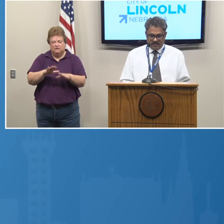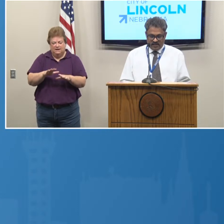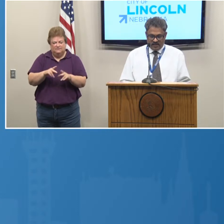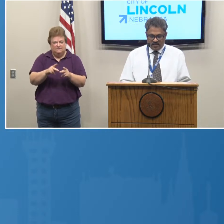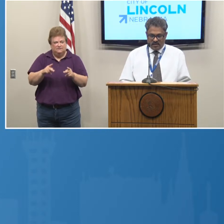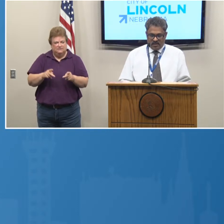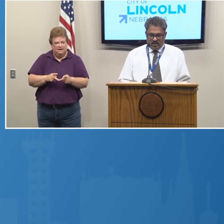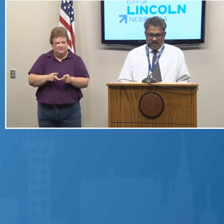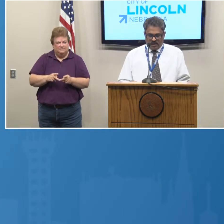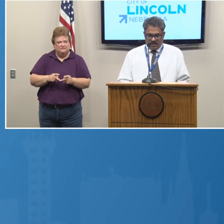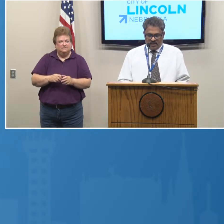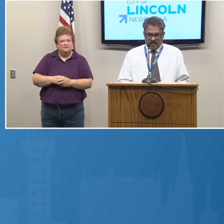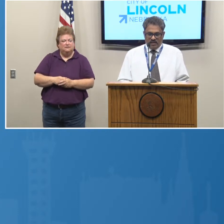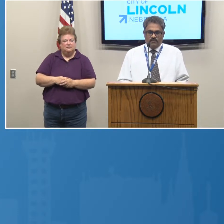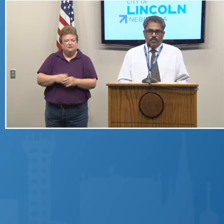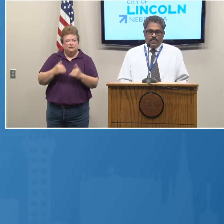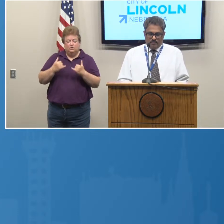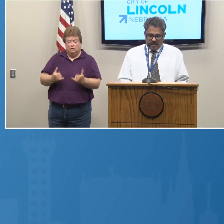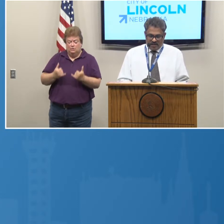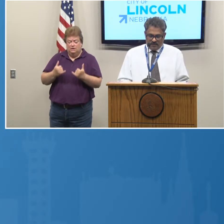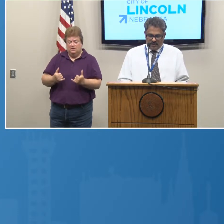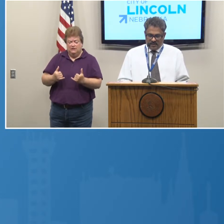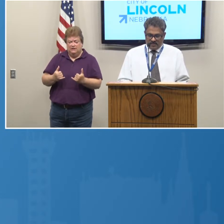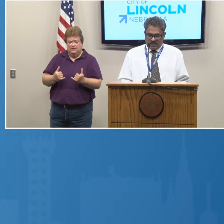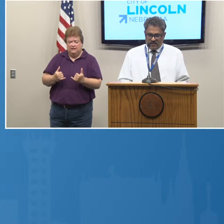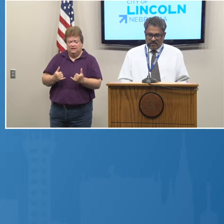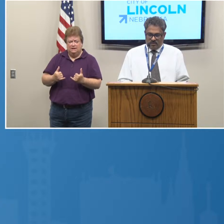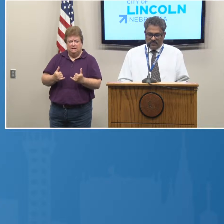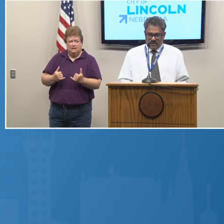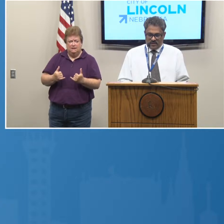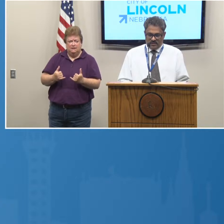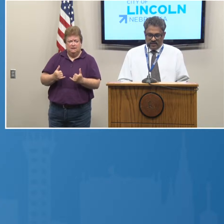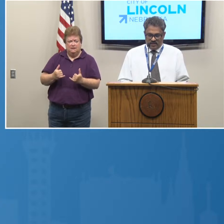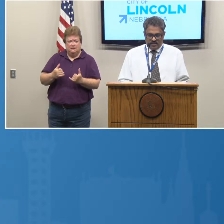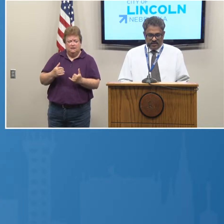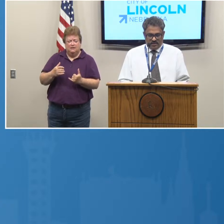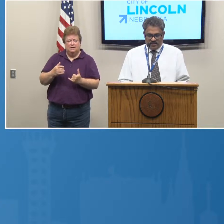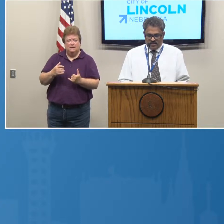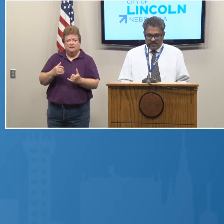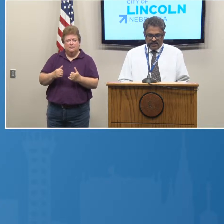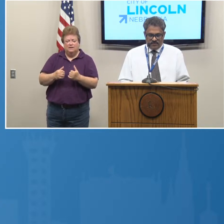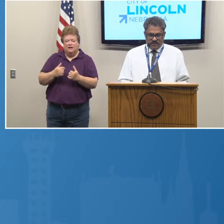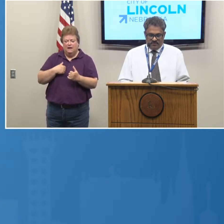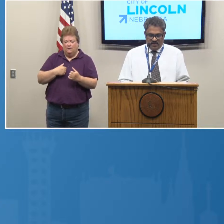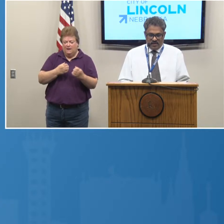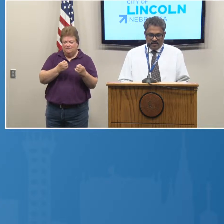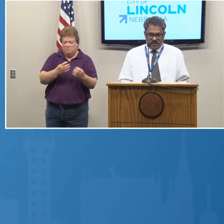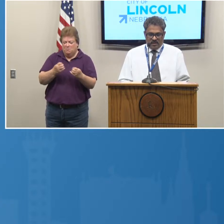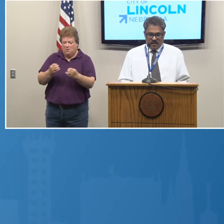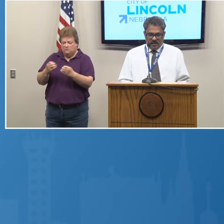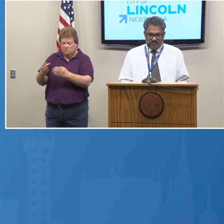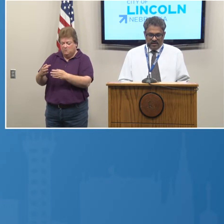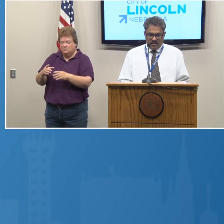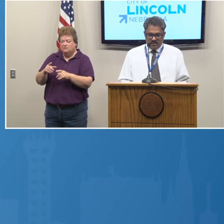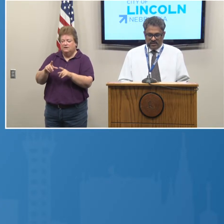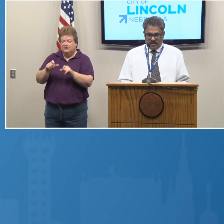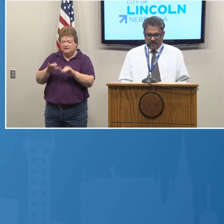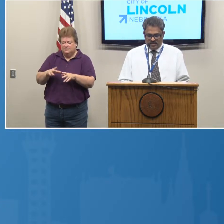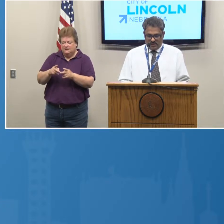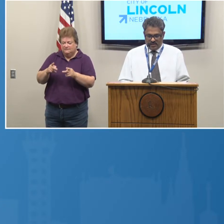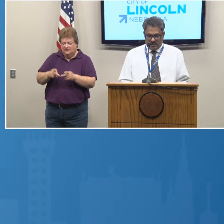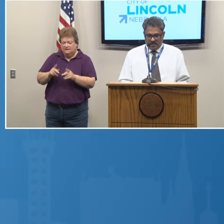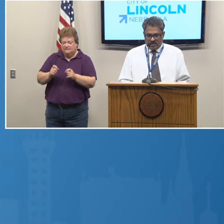at capacity. Currently, multiple test sites offer testing 6 days per week and have